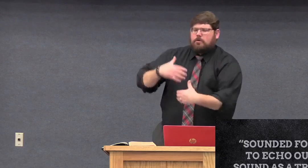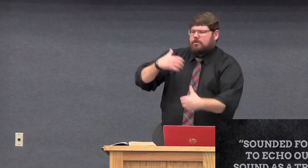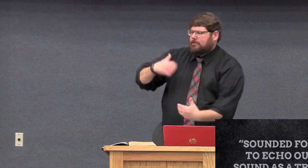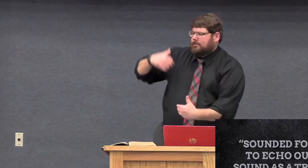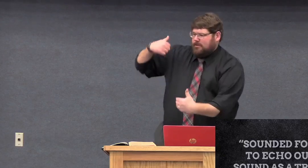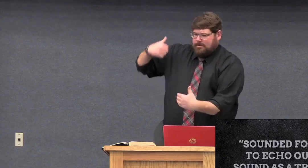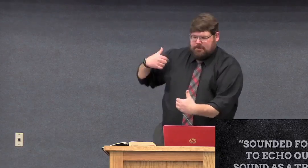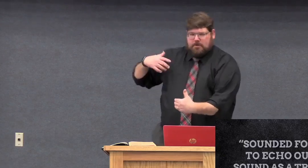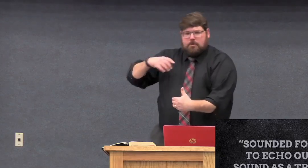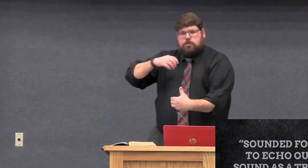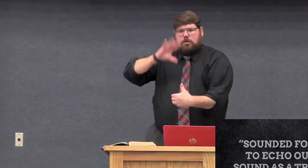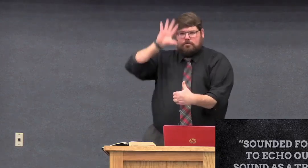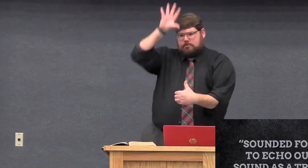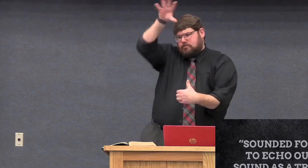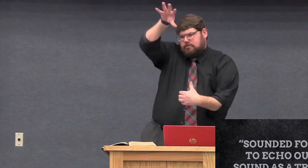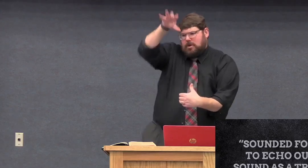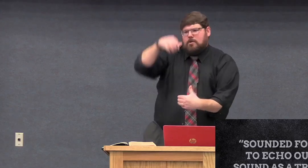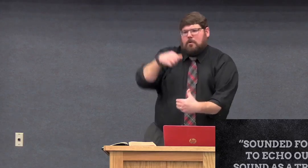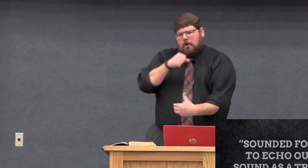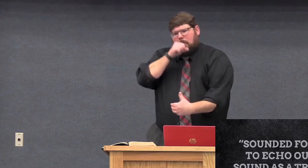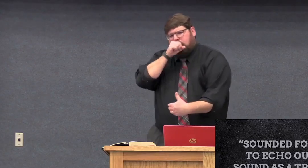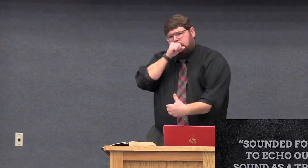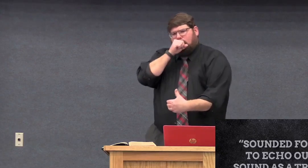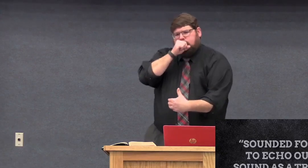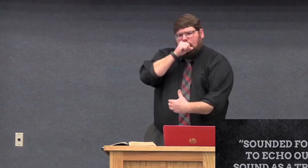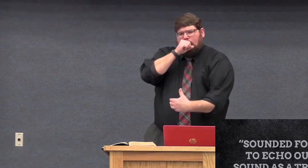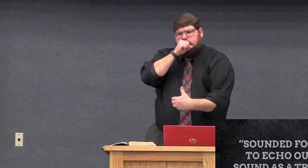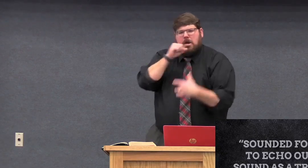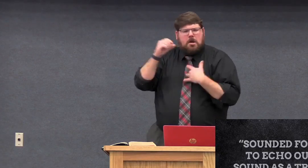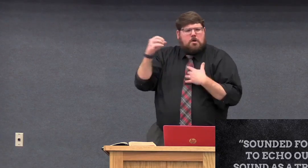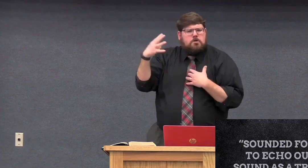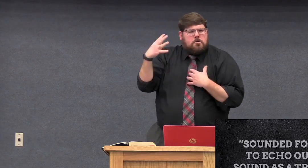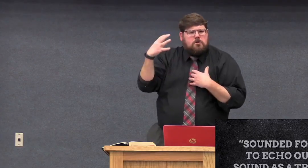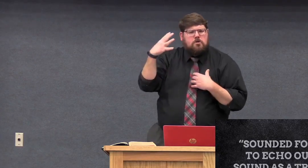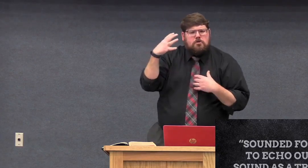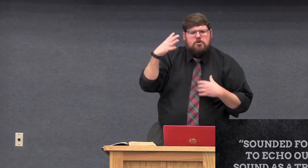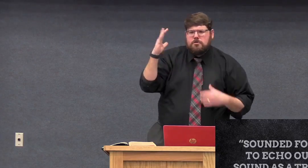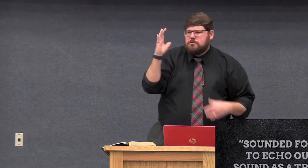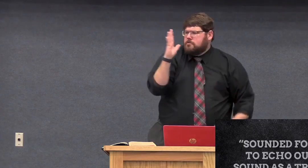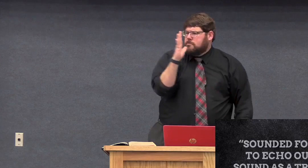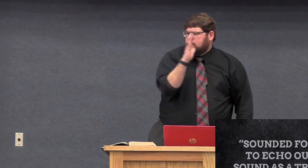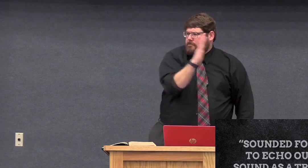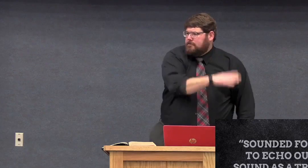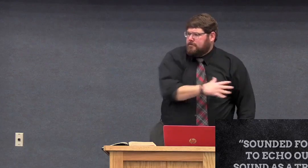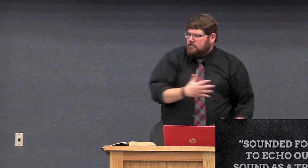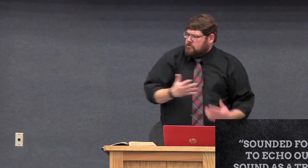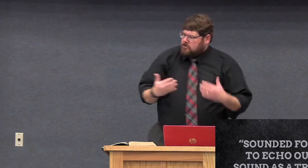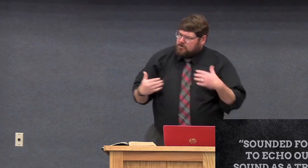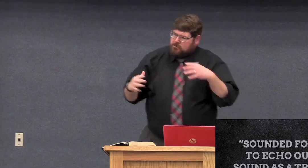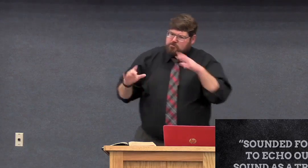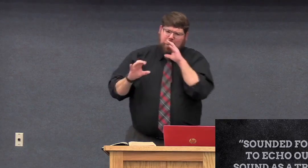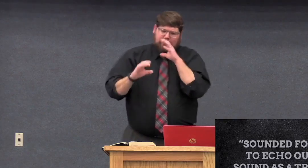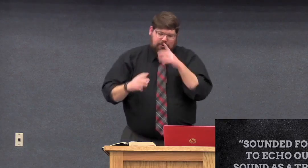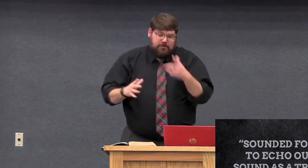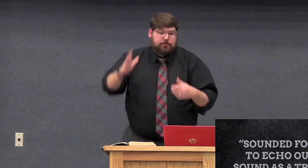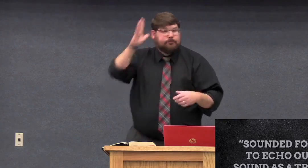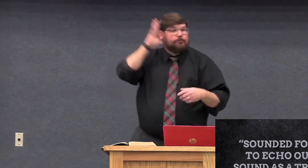people wear this giant instrument and this big bell, and the sound goes low and deep, and, you know, as it goes by, you can feel